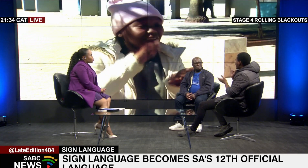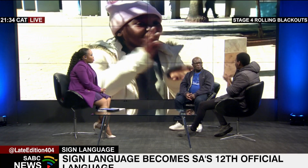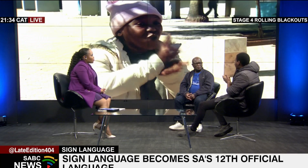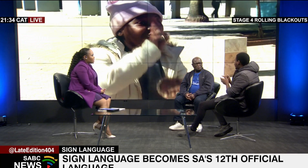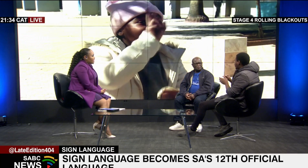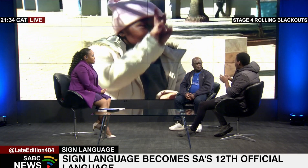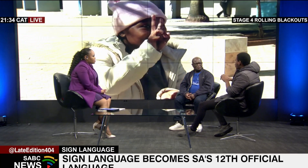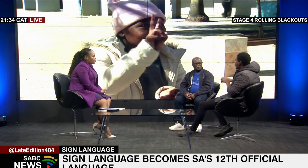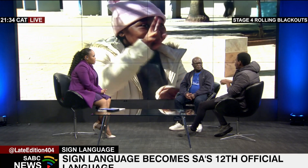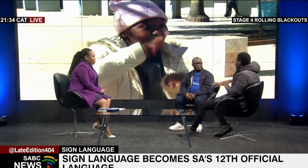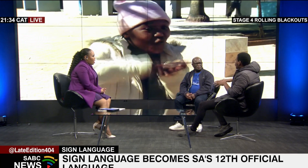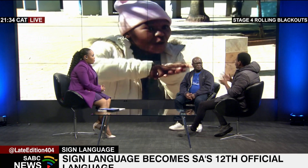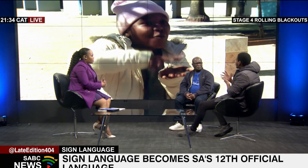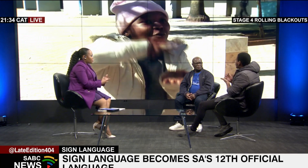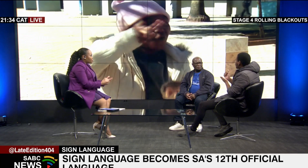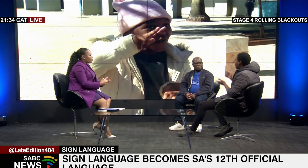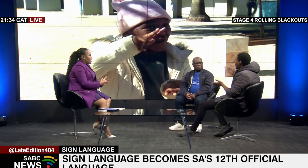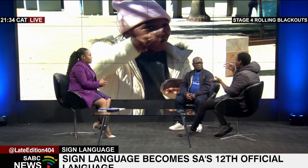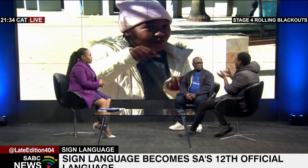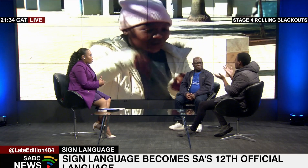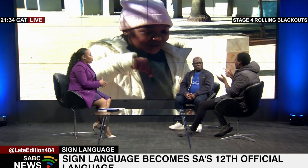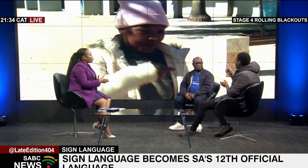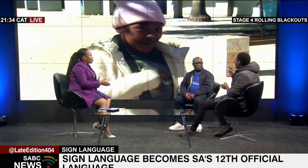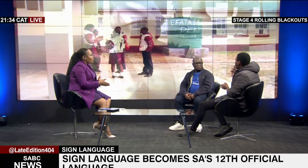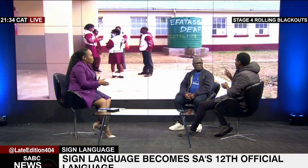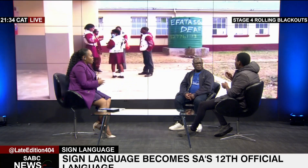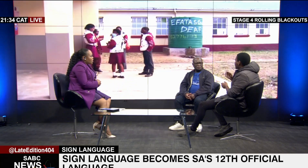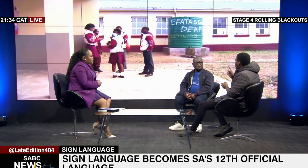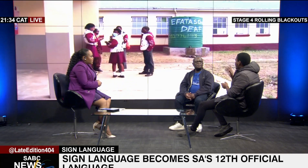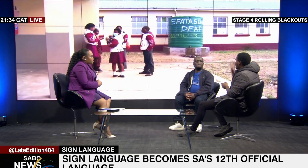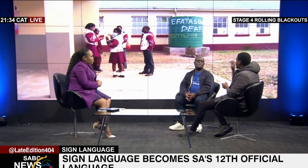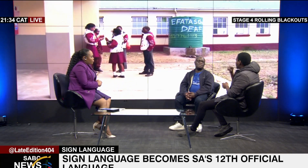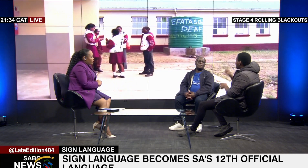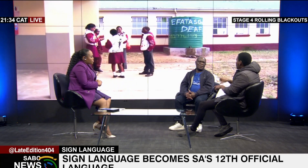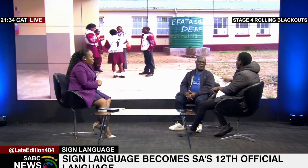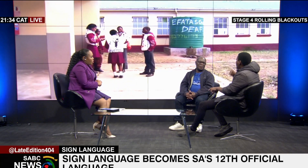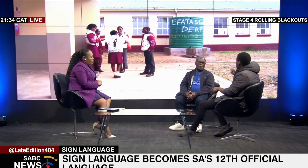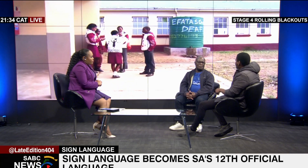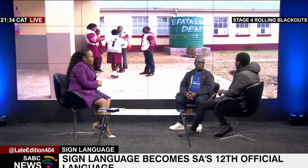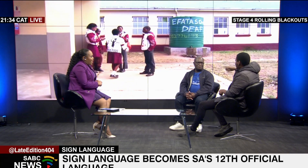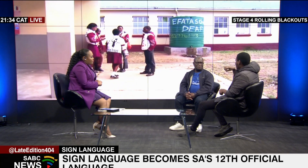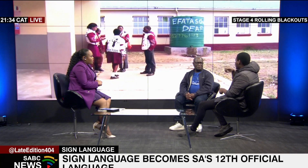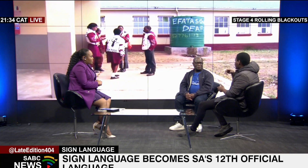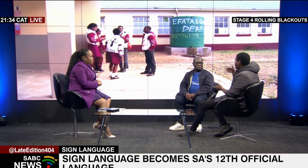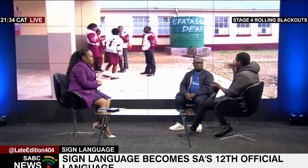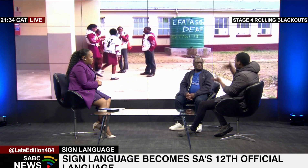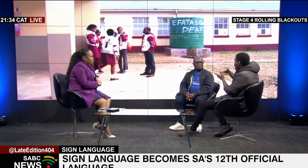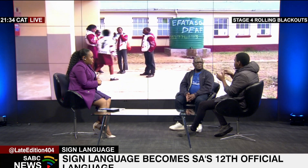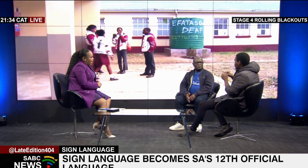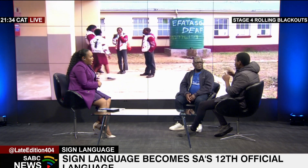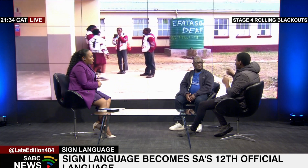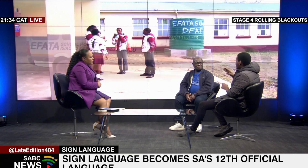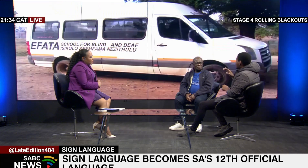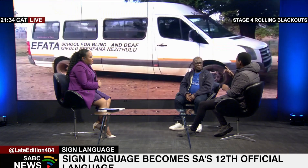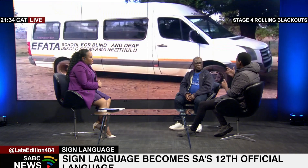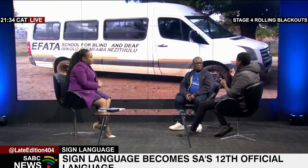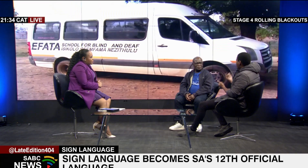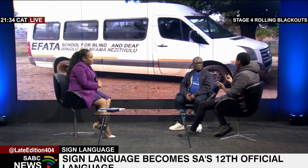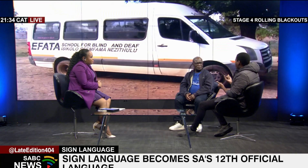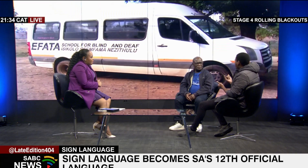took in getting to where you are. Would assume that it was a long road to get to the point of having this bill now being